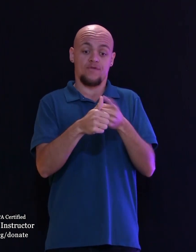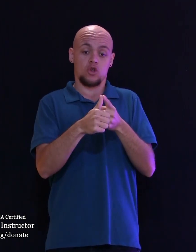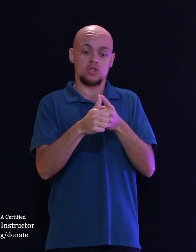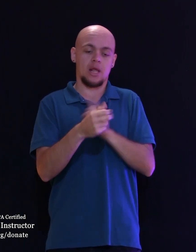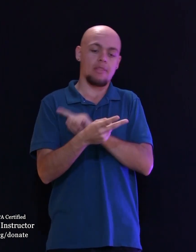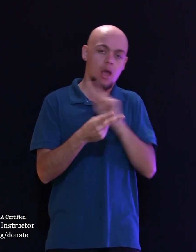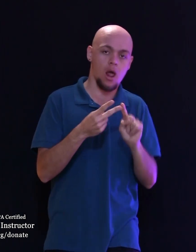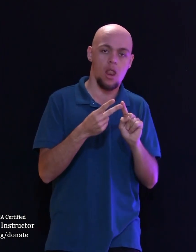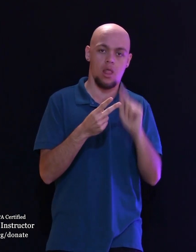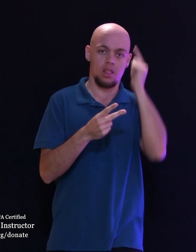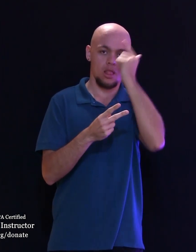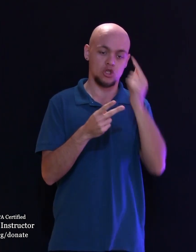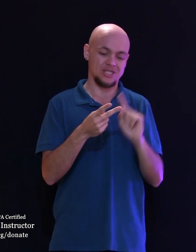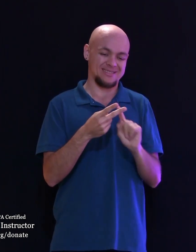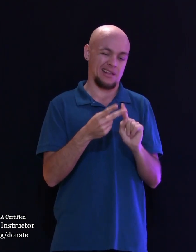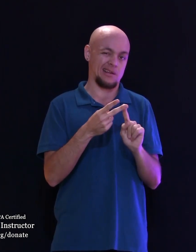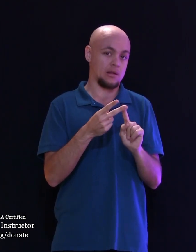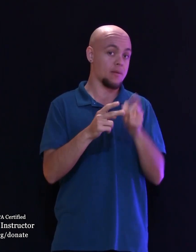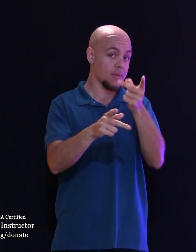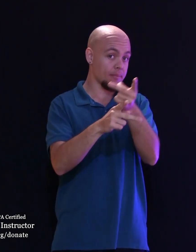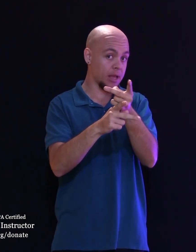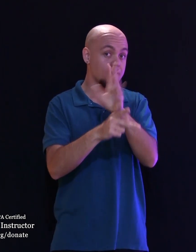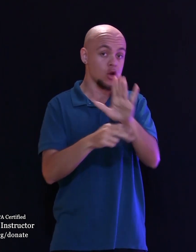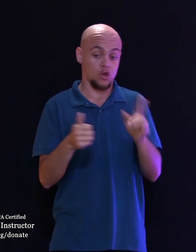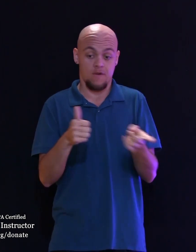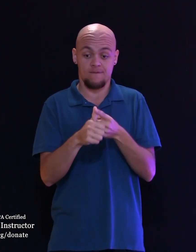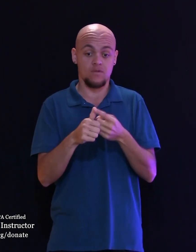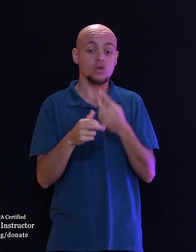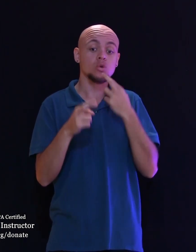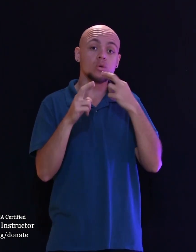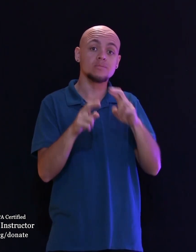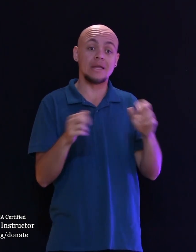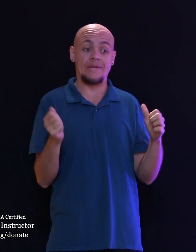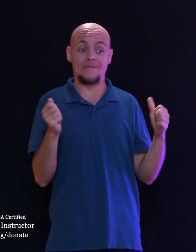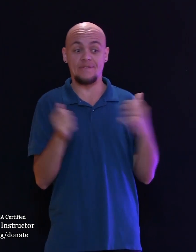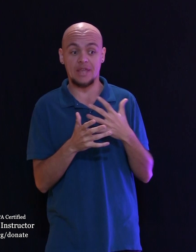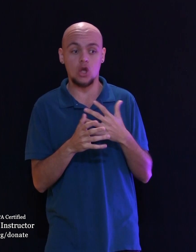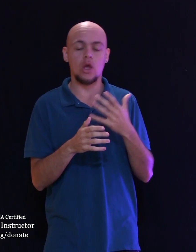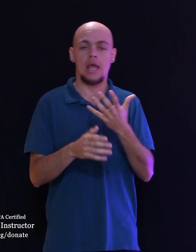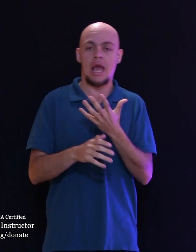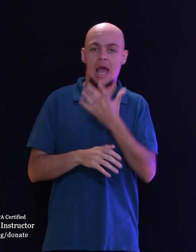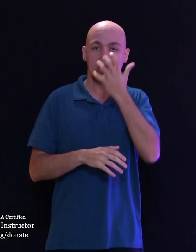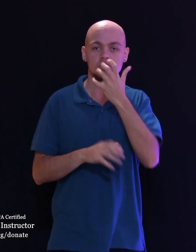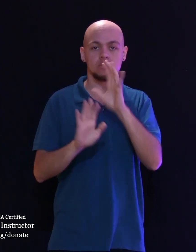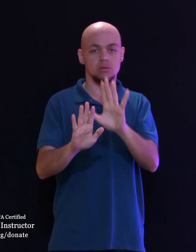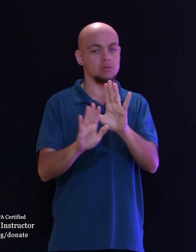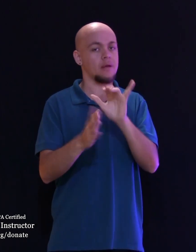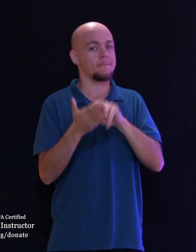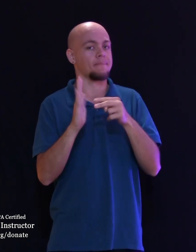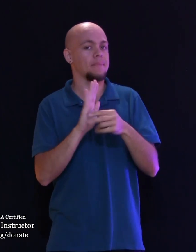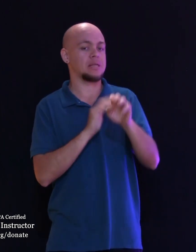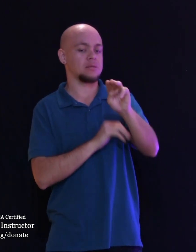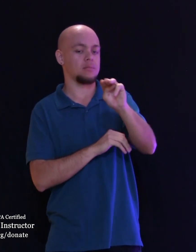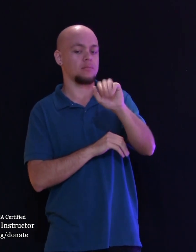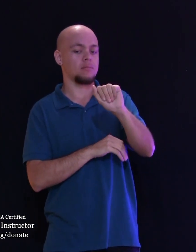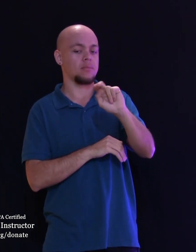later. But be careful. When your first response is fear or anger, you're being manipulated.